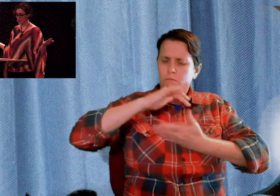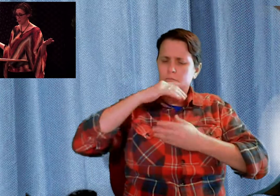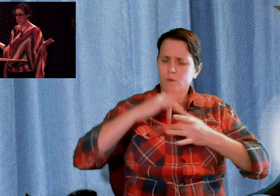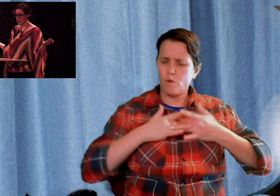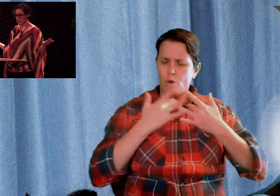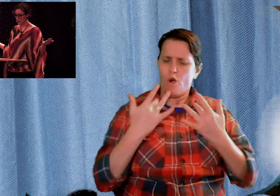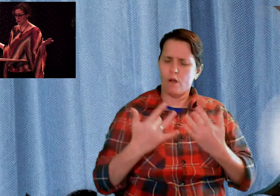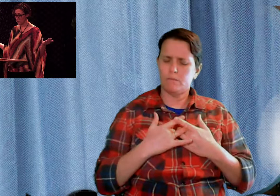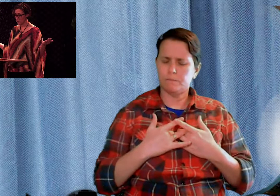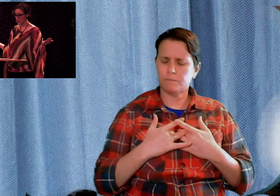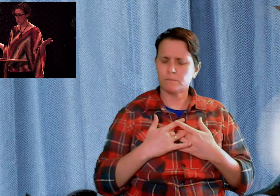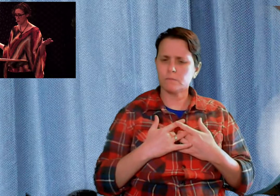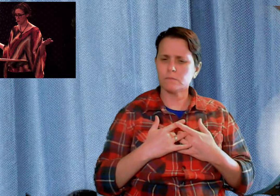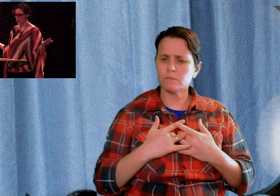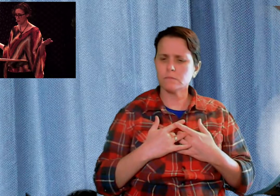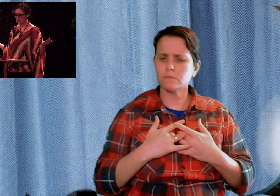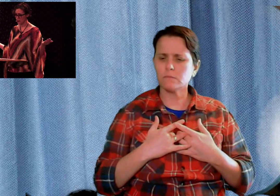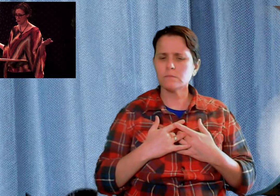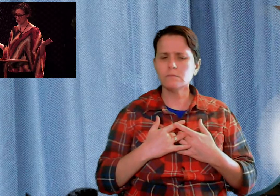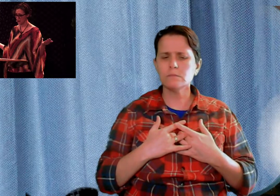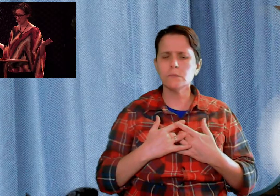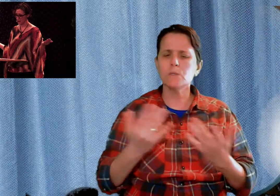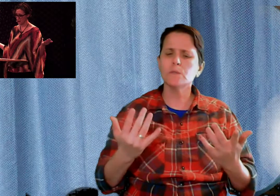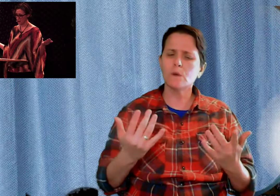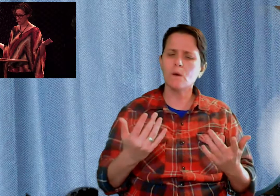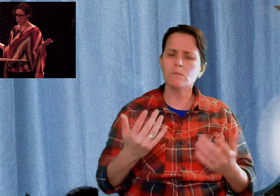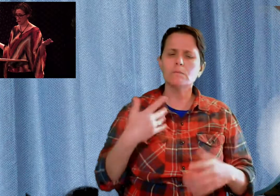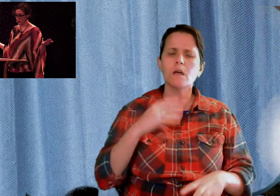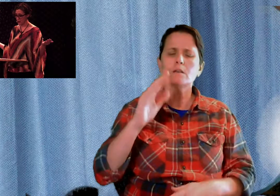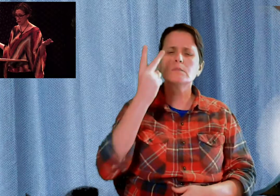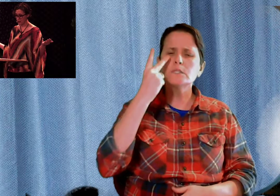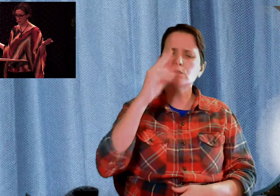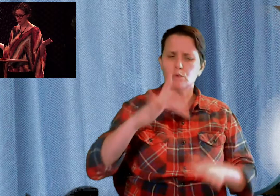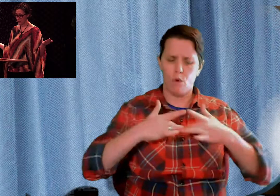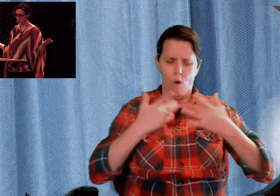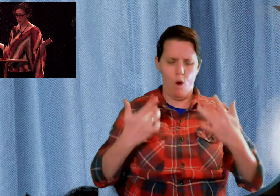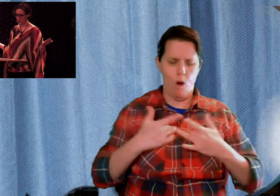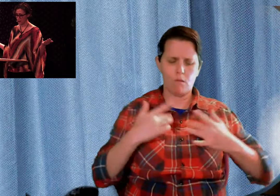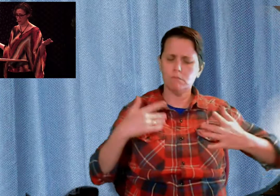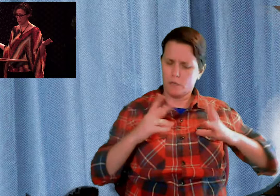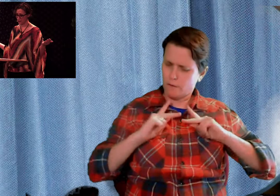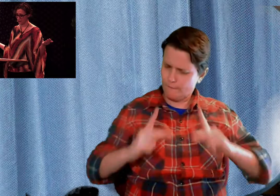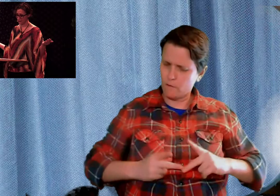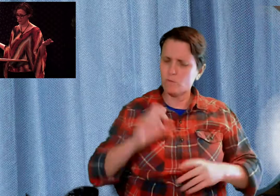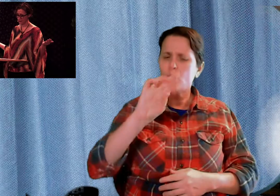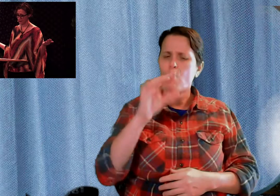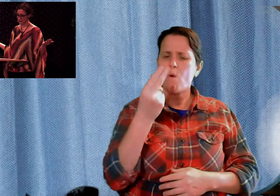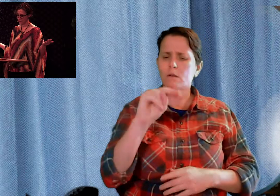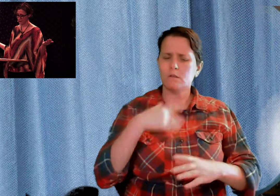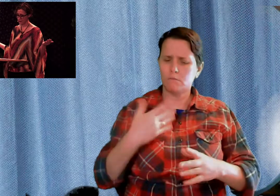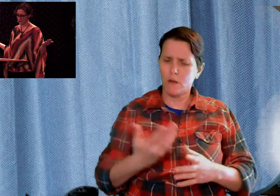Imagine seeing your heart as the physical organ that it is, pumping blood, supporting life in your body.